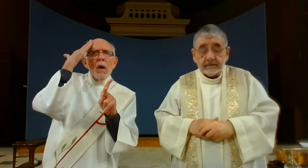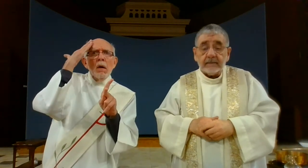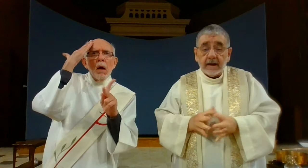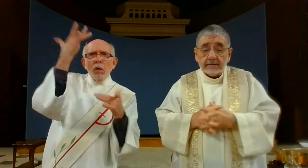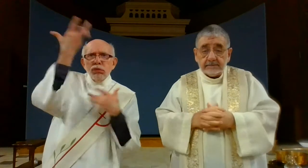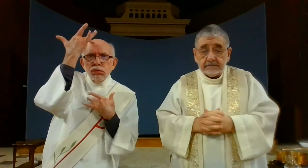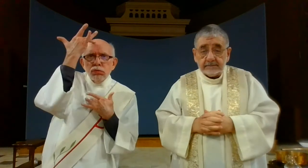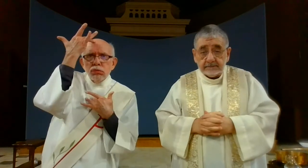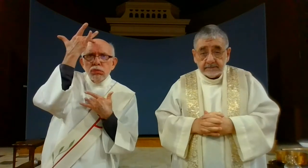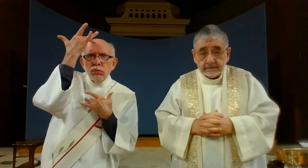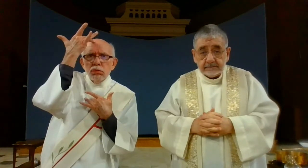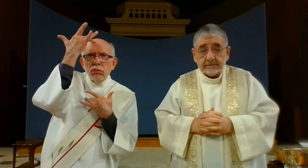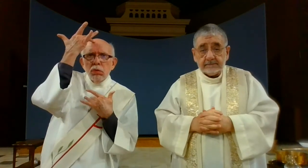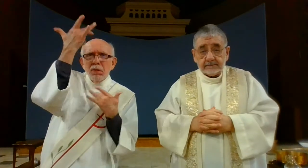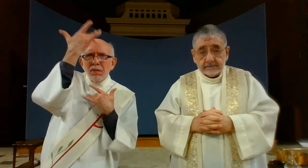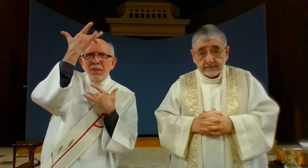For those that we know are sick,